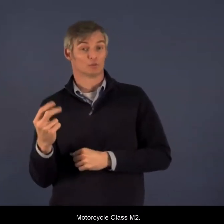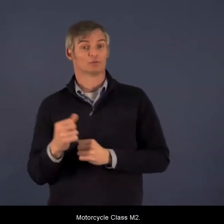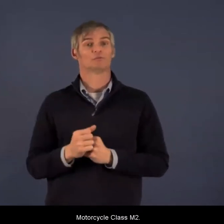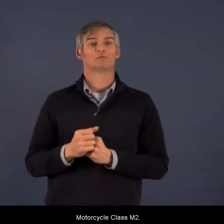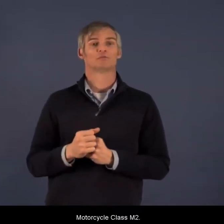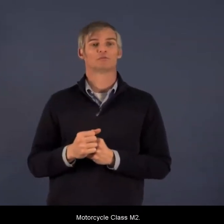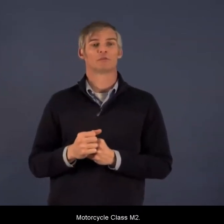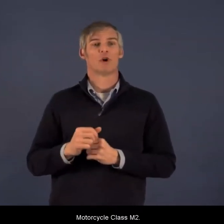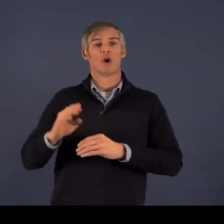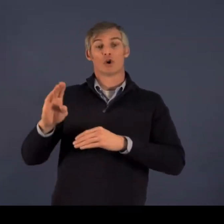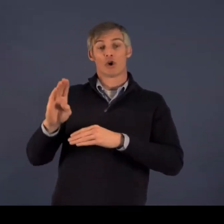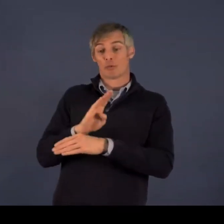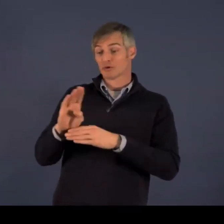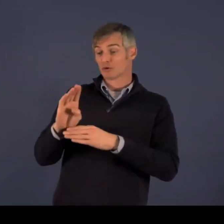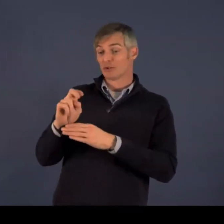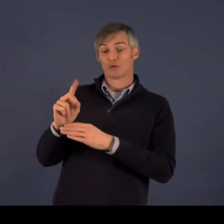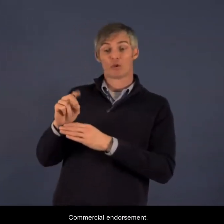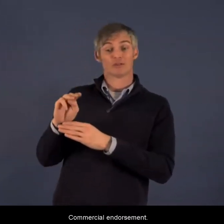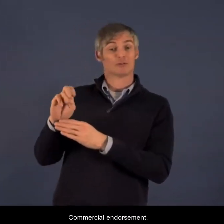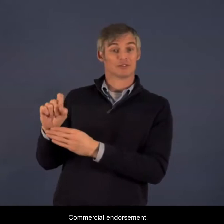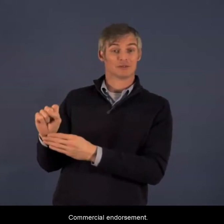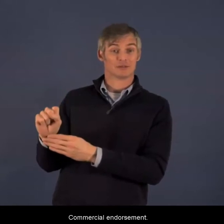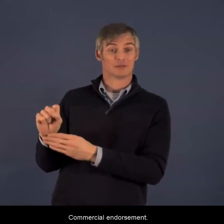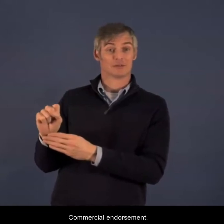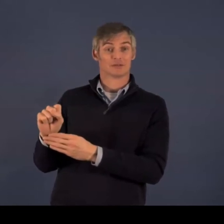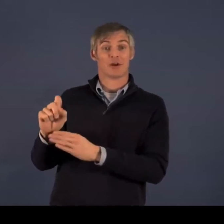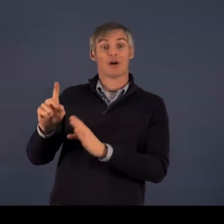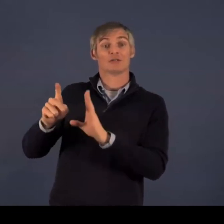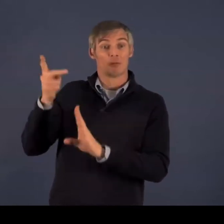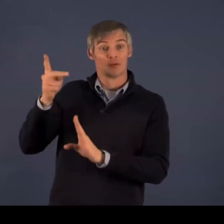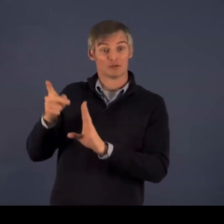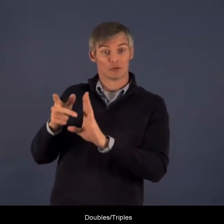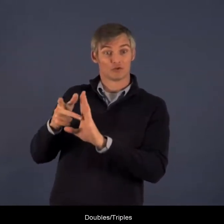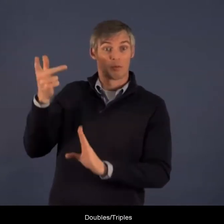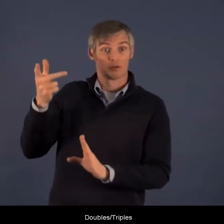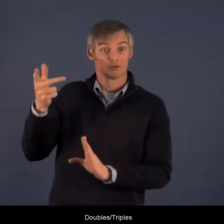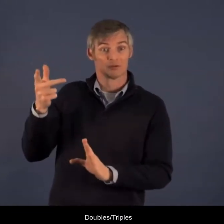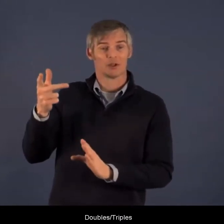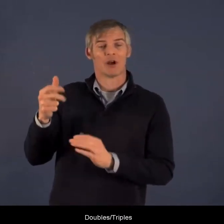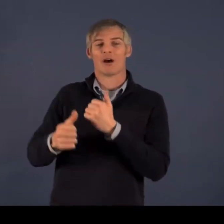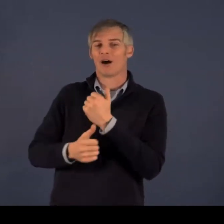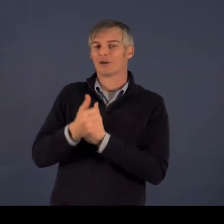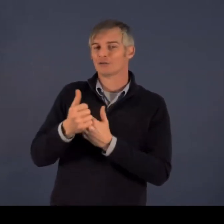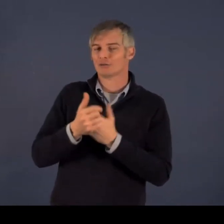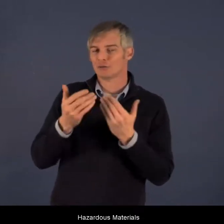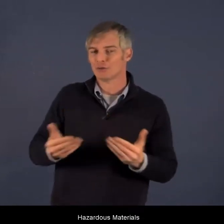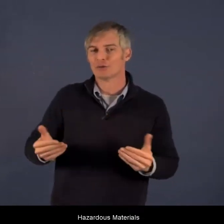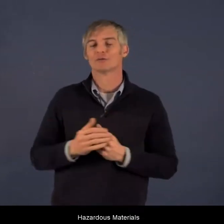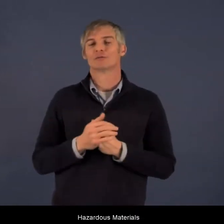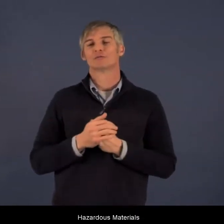Class M2, commercial endorsements, doubles, triples, hazardous